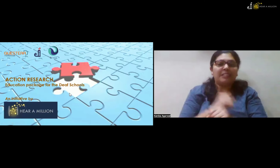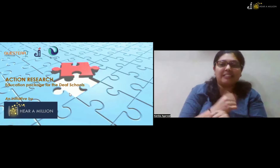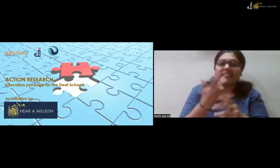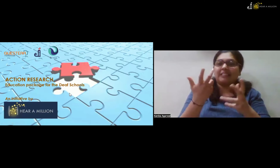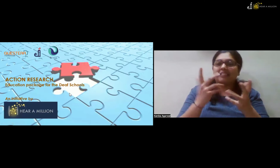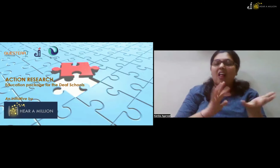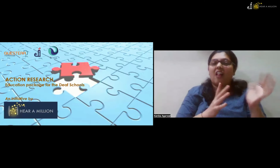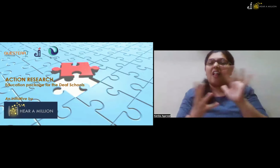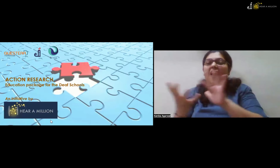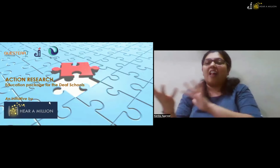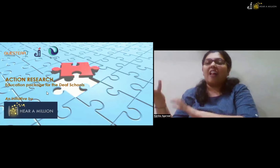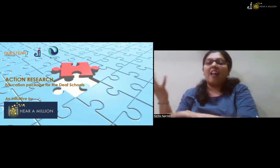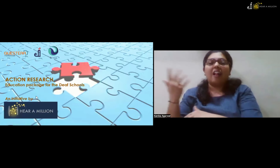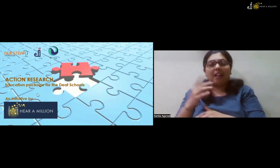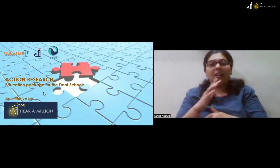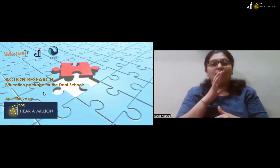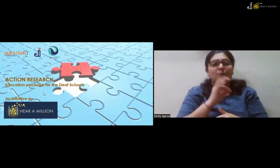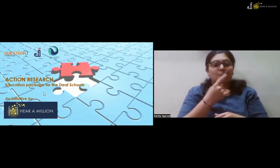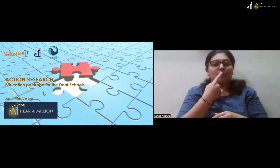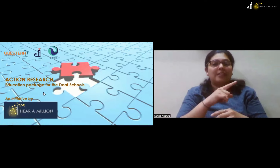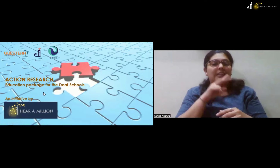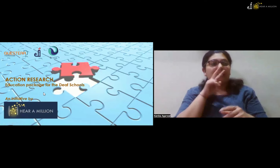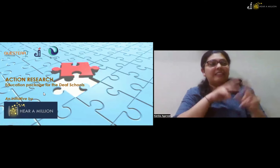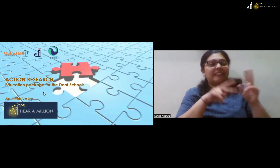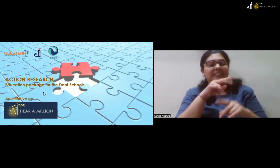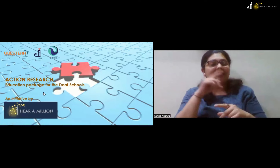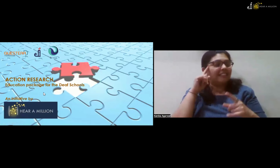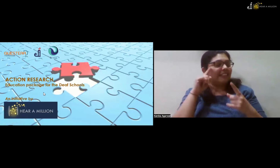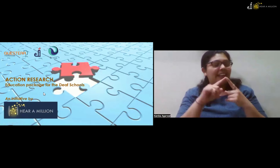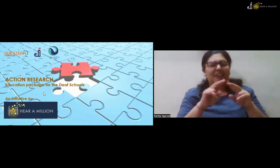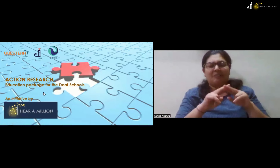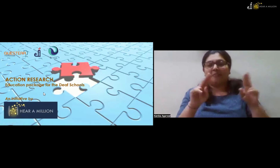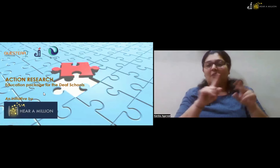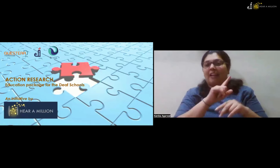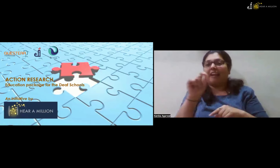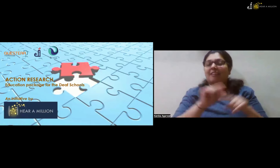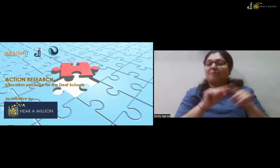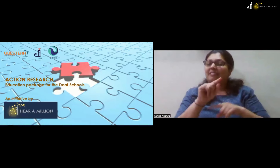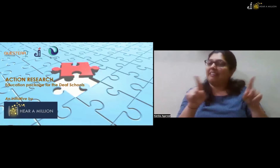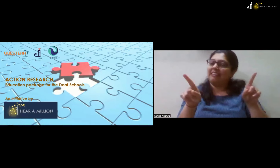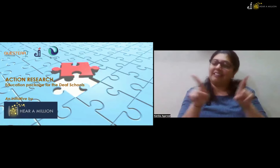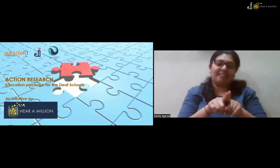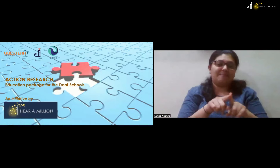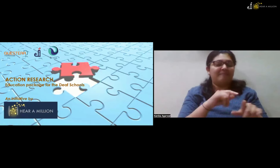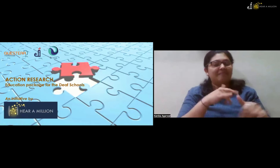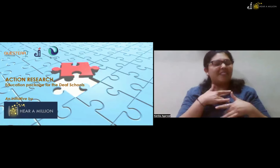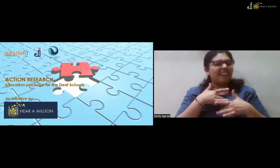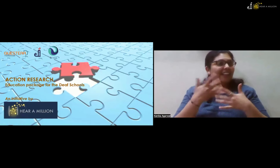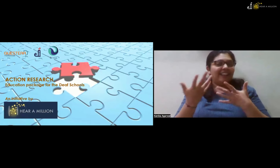already mentioned very clearly about the issues within the deaf ecosystem, and